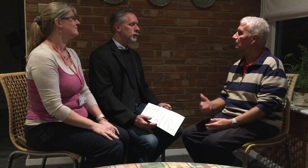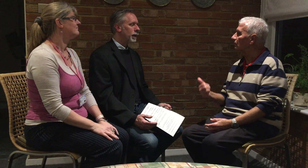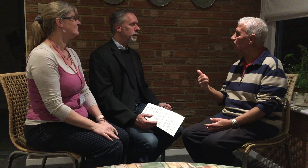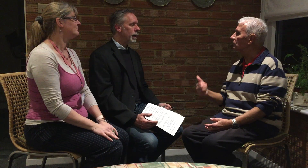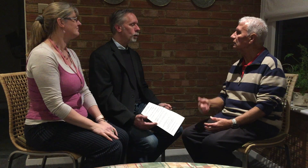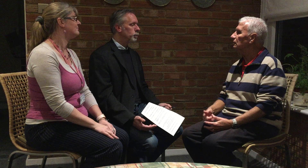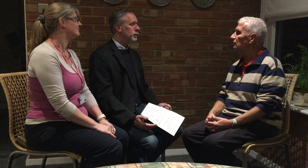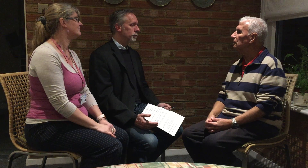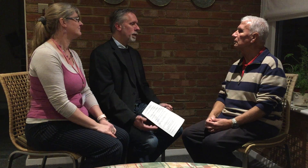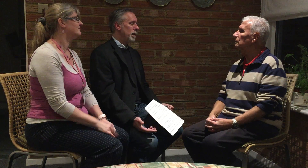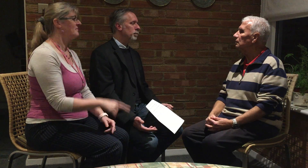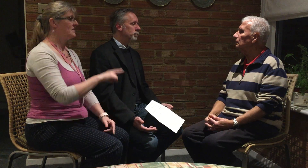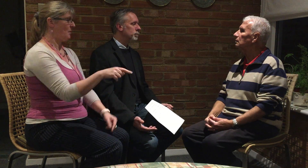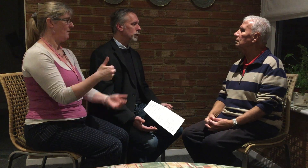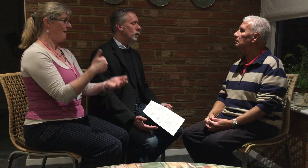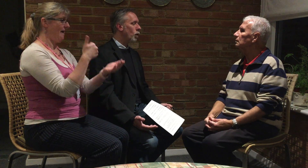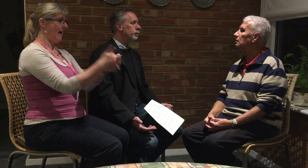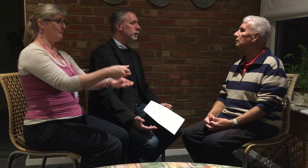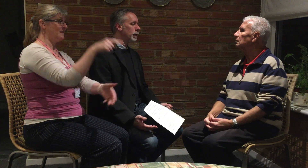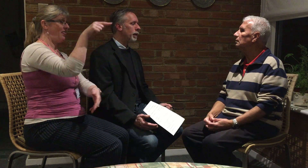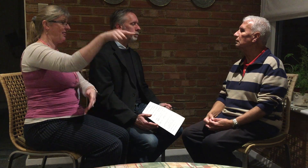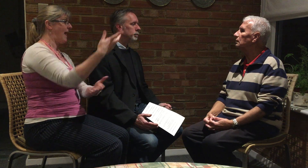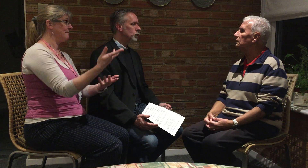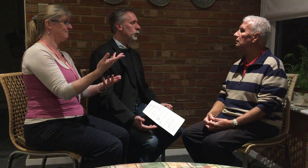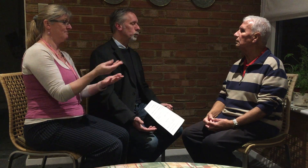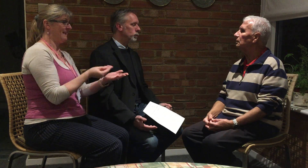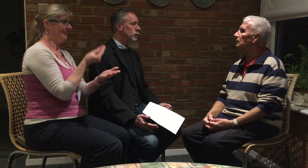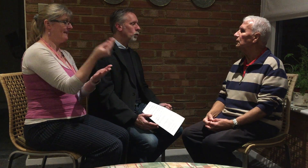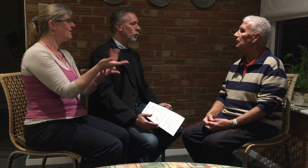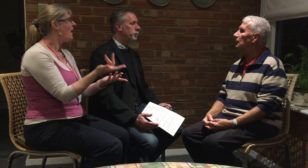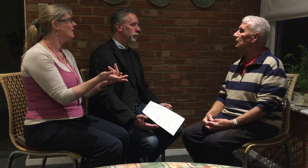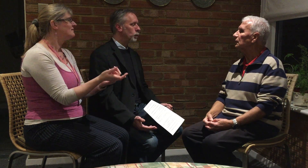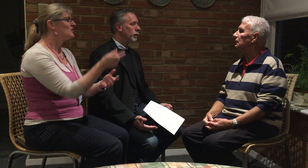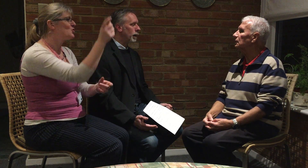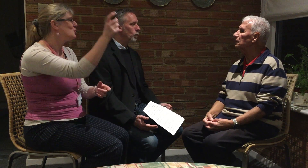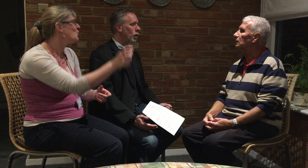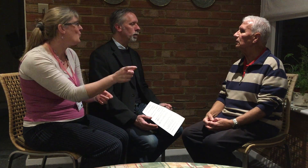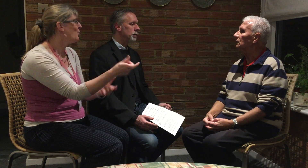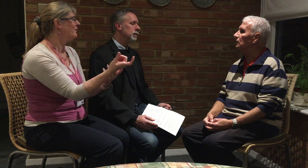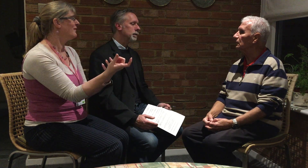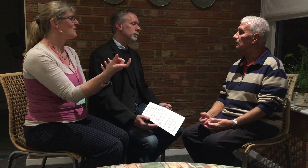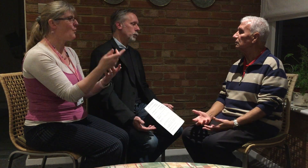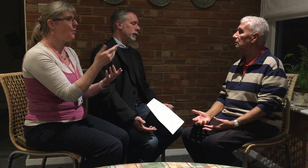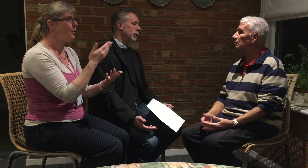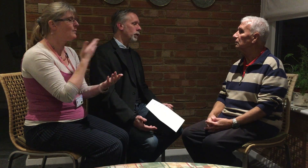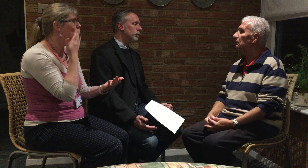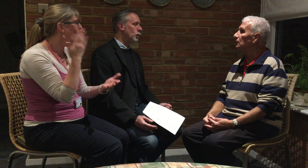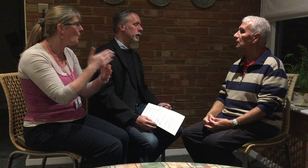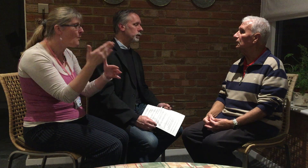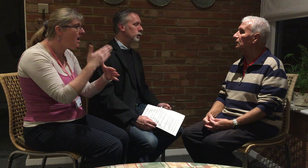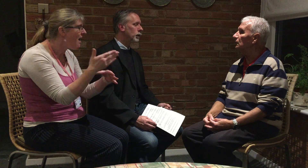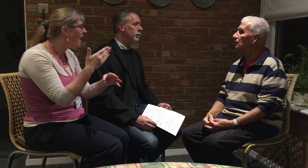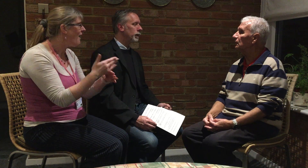then helped them, often they're students or people without work, to actually earn quite a good living.